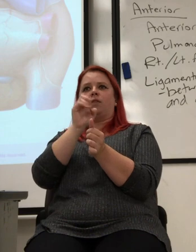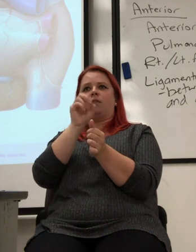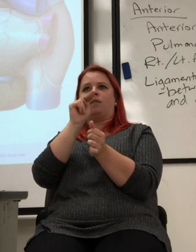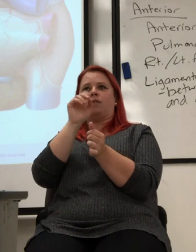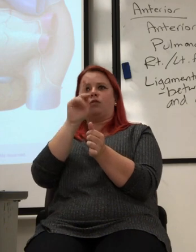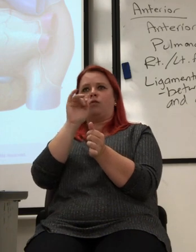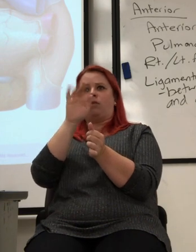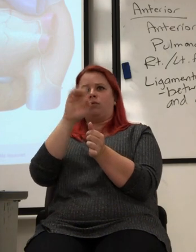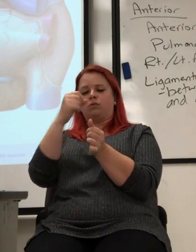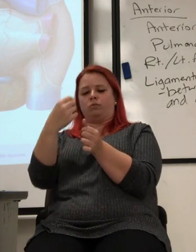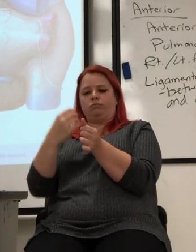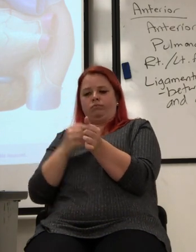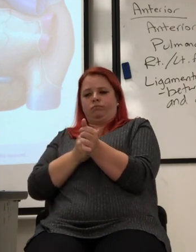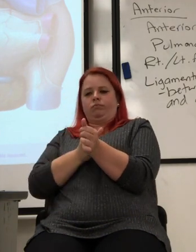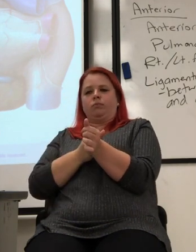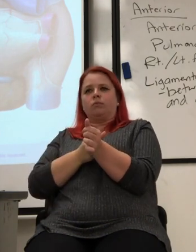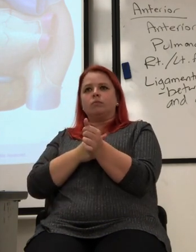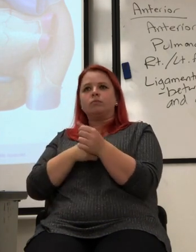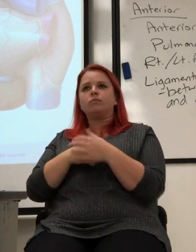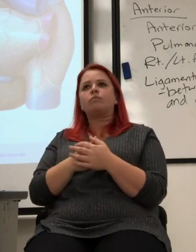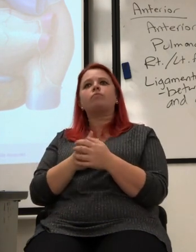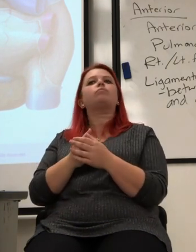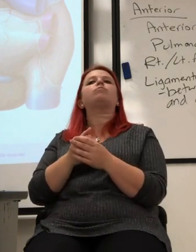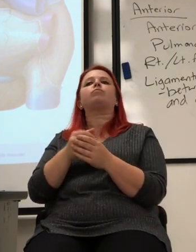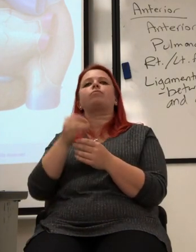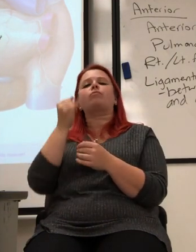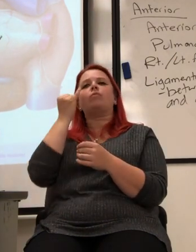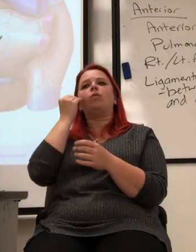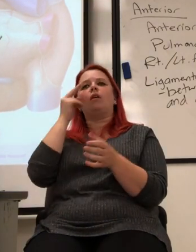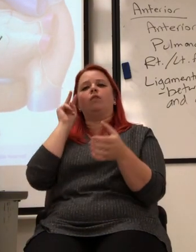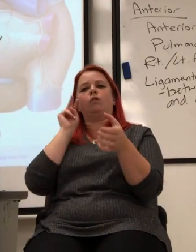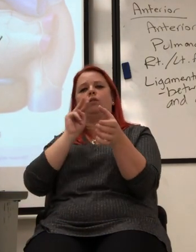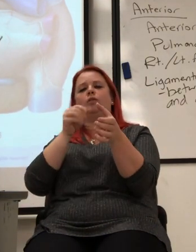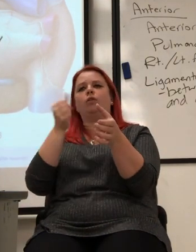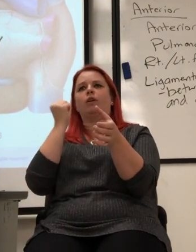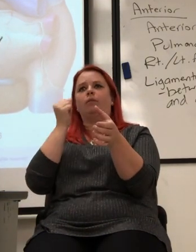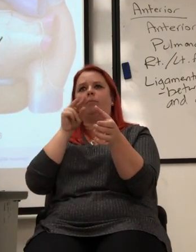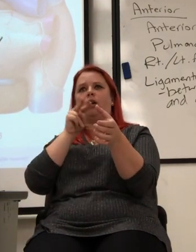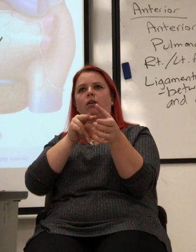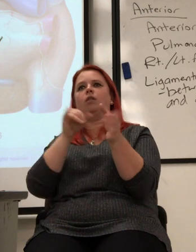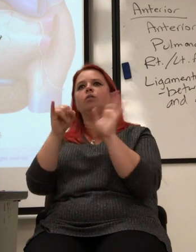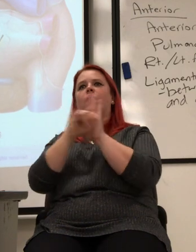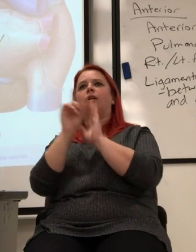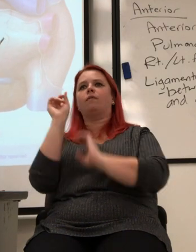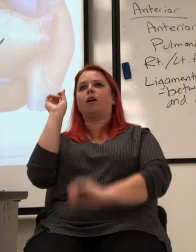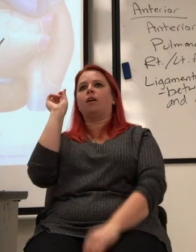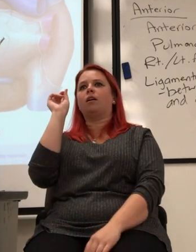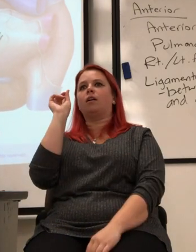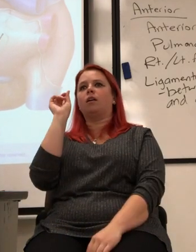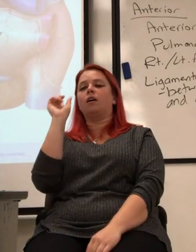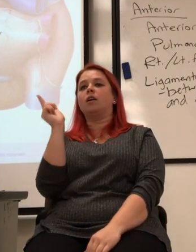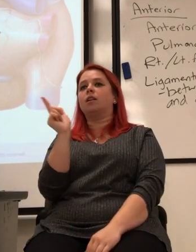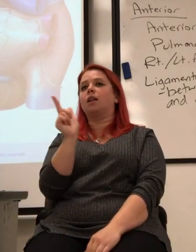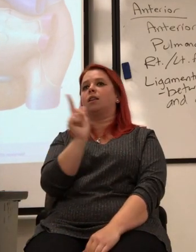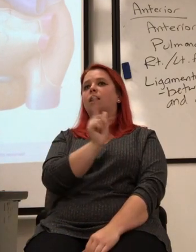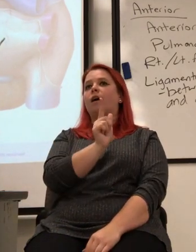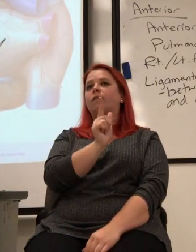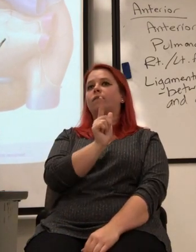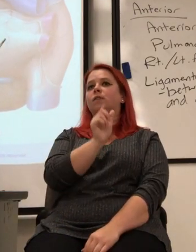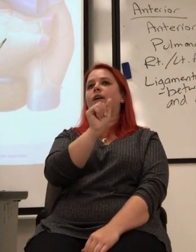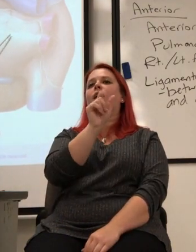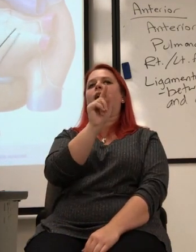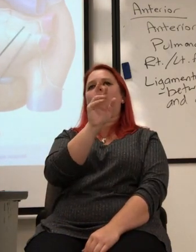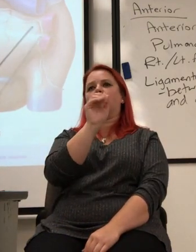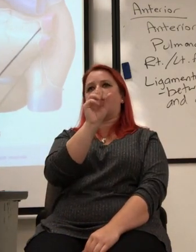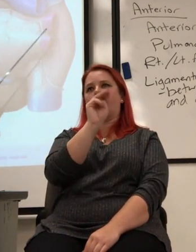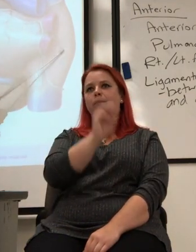that's kind of what you see in our models there, right? So, identify chamber. The left